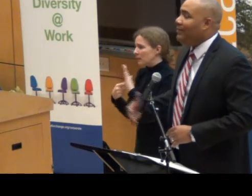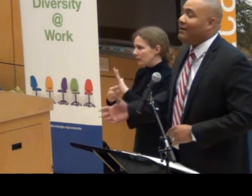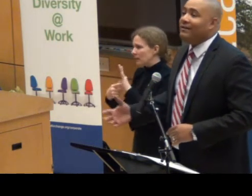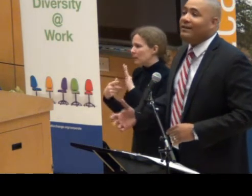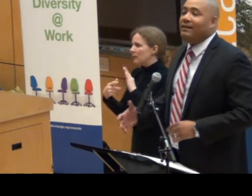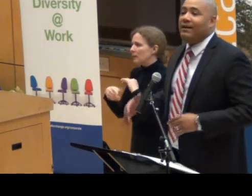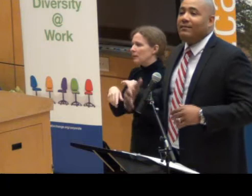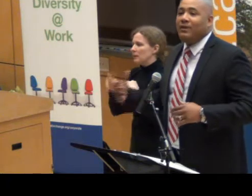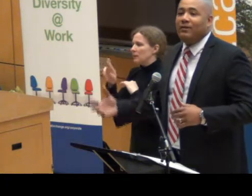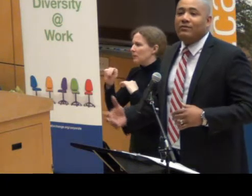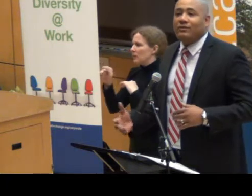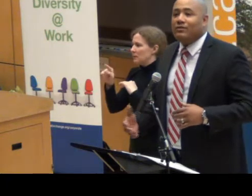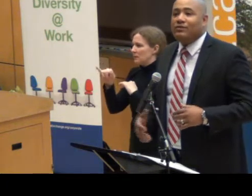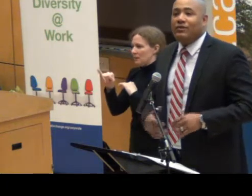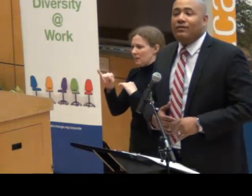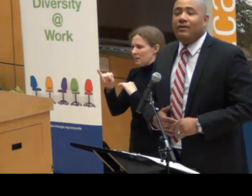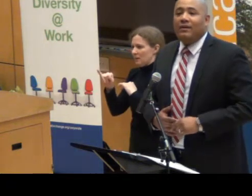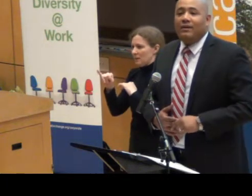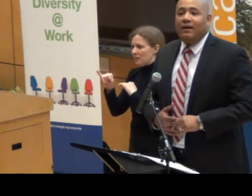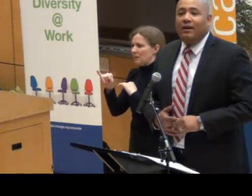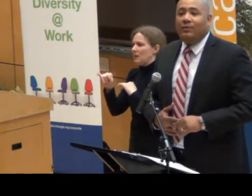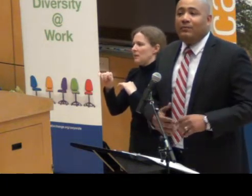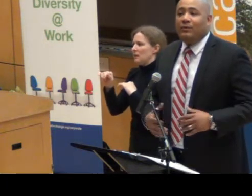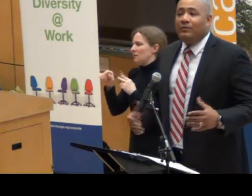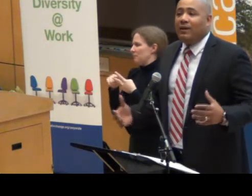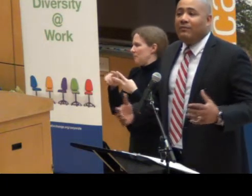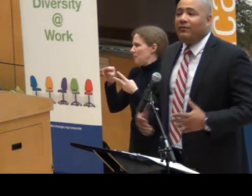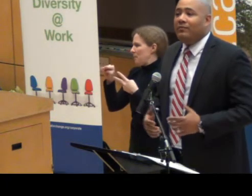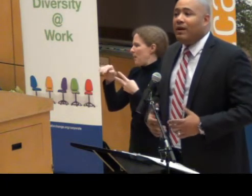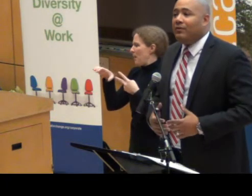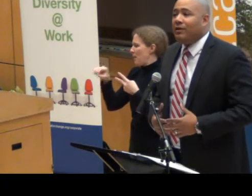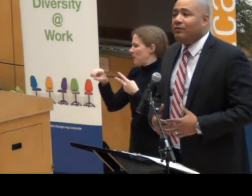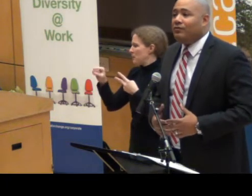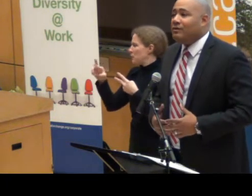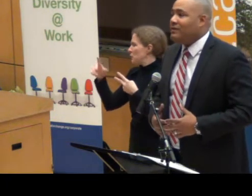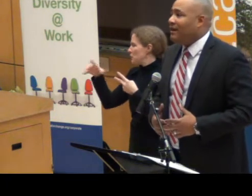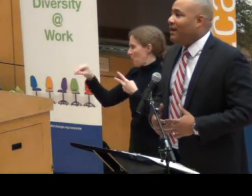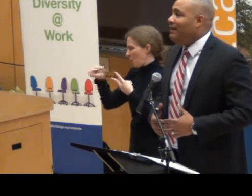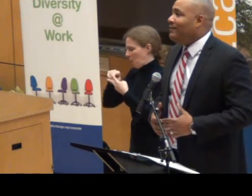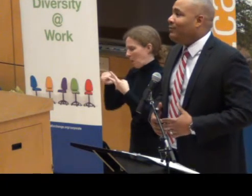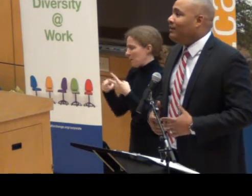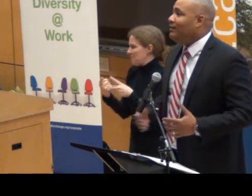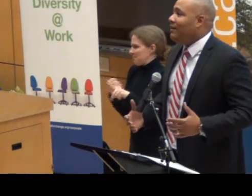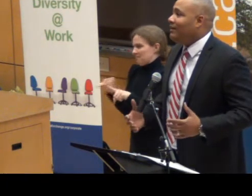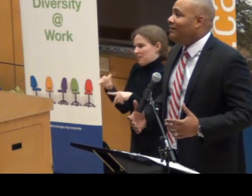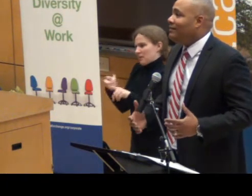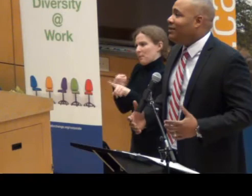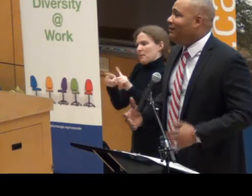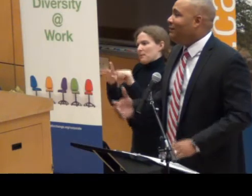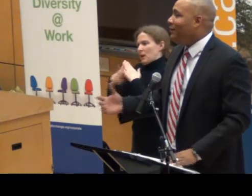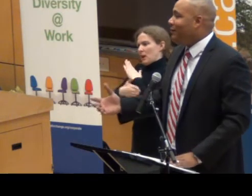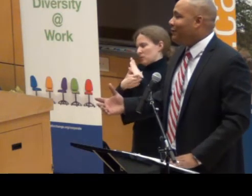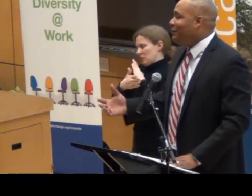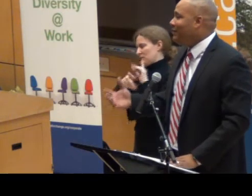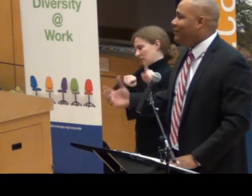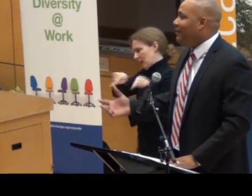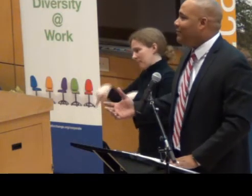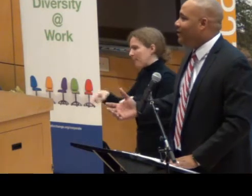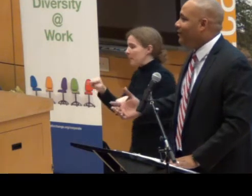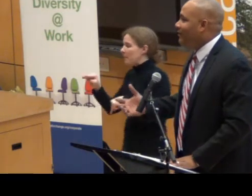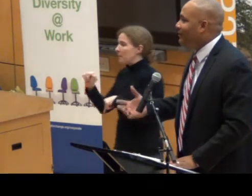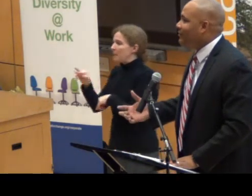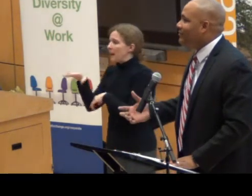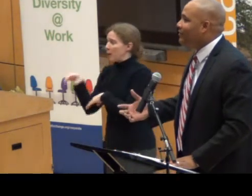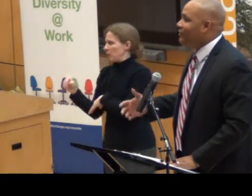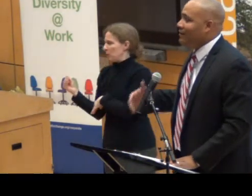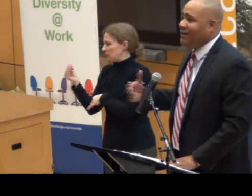Reza Moregi, Mario Sergio, people who have come from other countries and really taken on some challenges. Mario is always telling